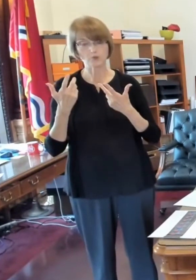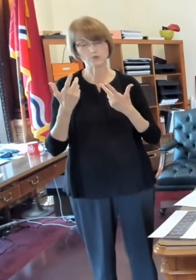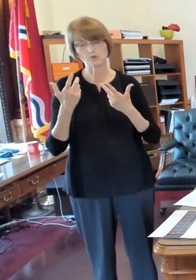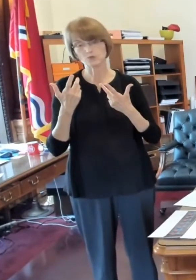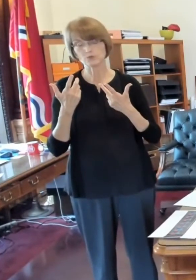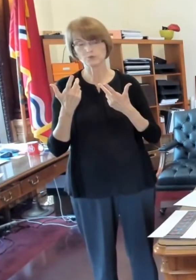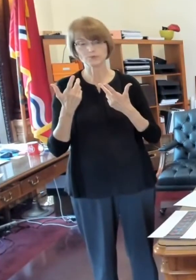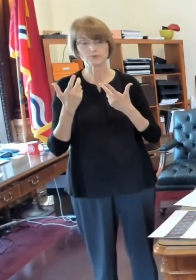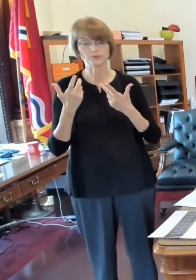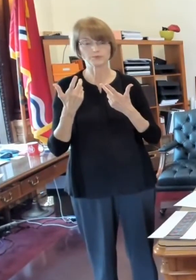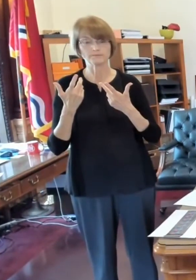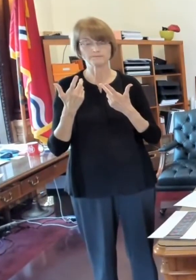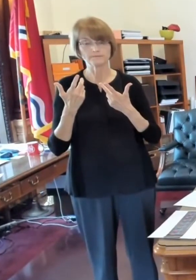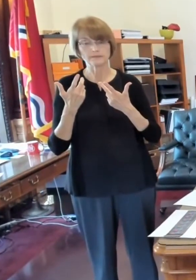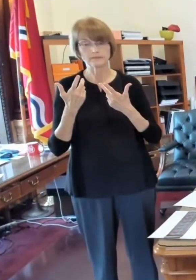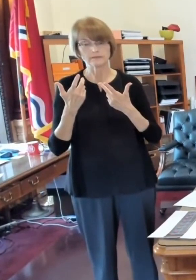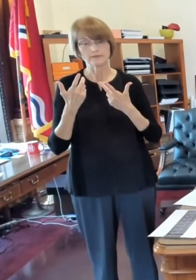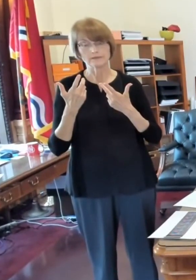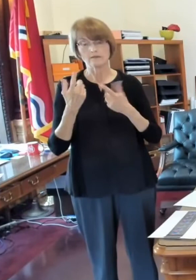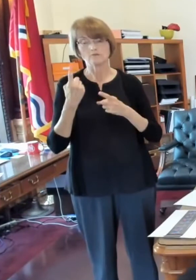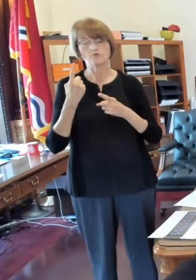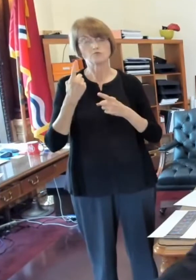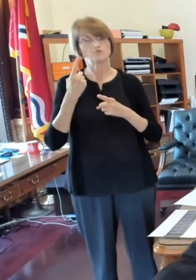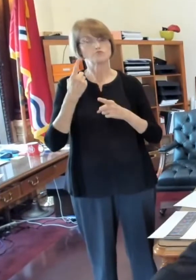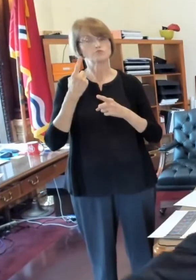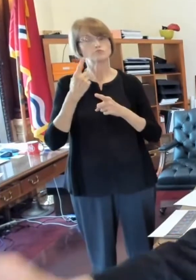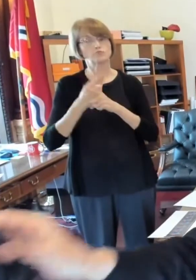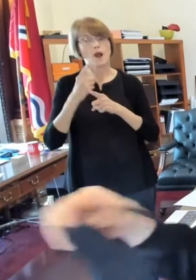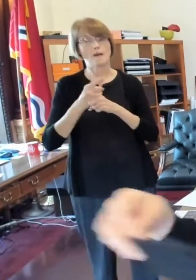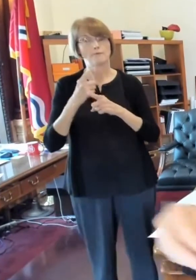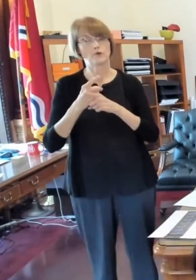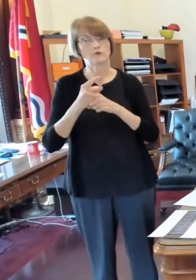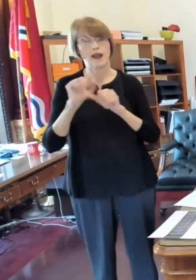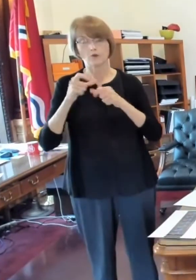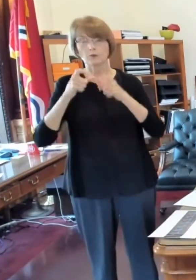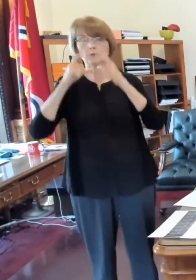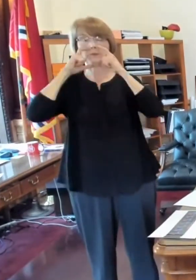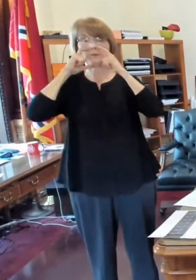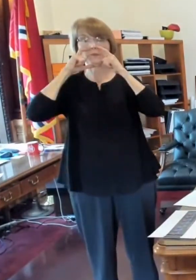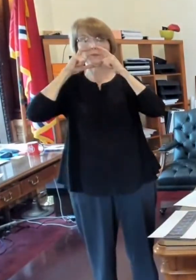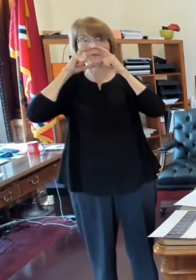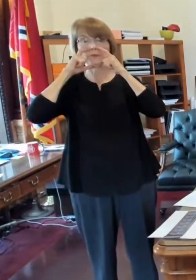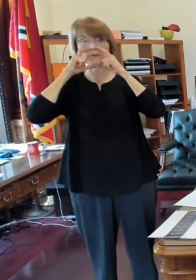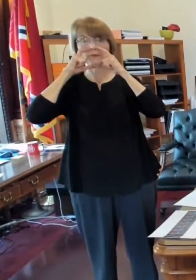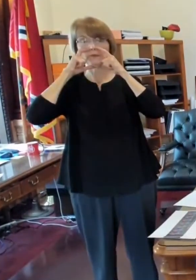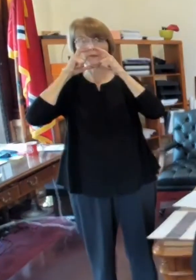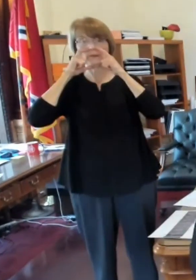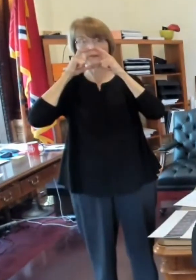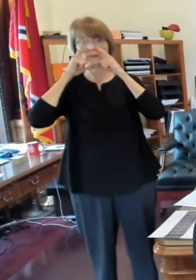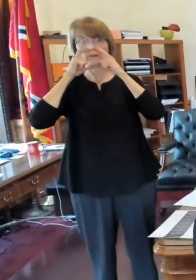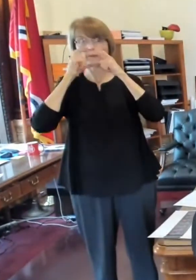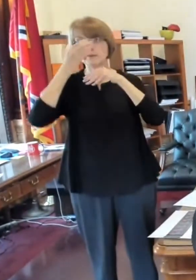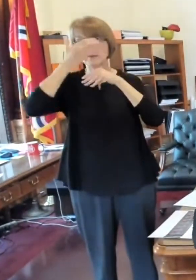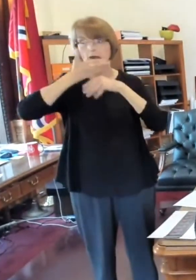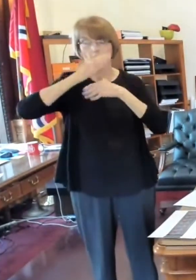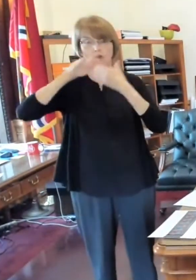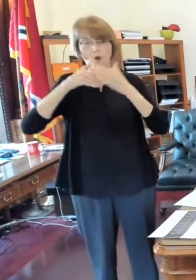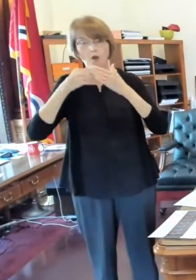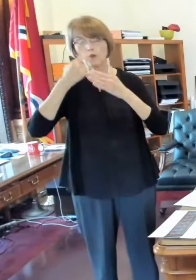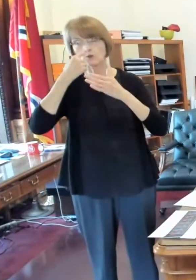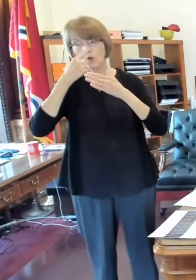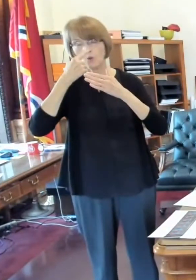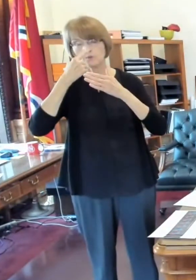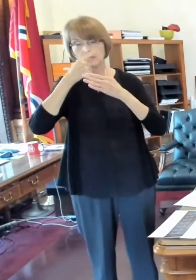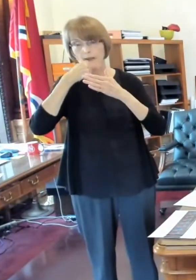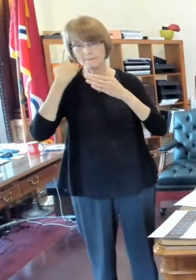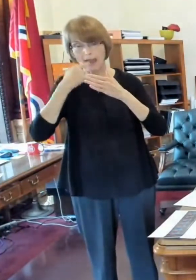applied to both the nose and the mouth. Really? Is that hard? Okay, so you put it on one ear, and then